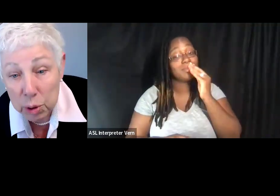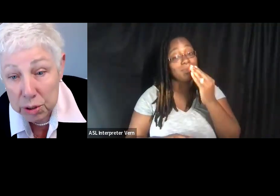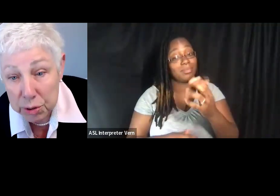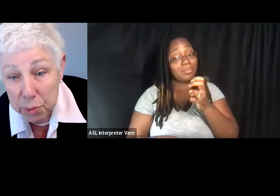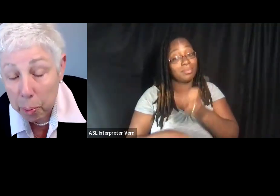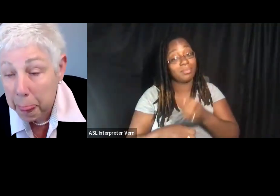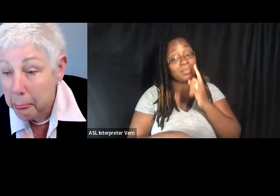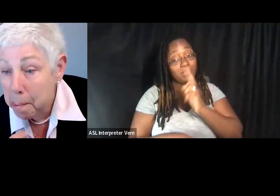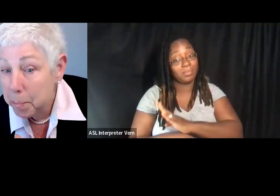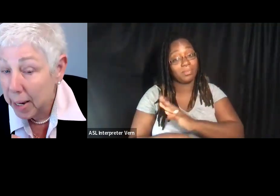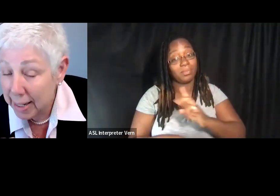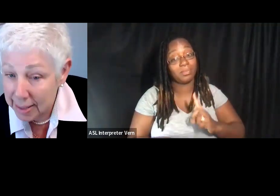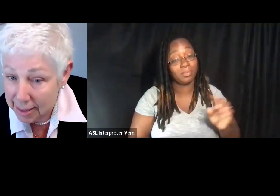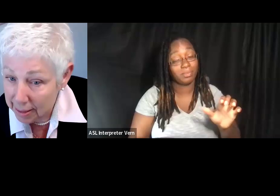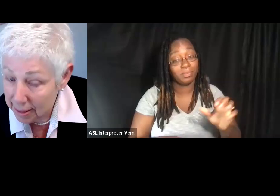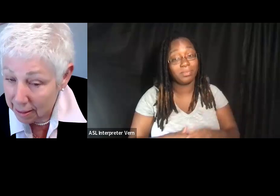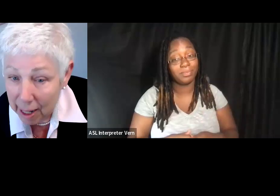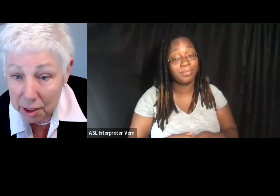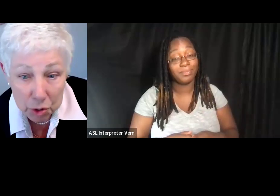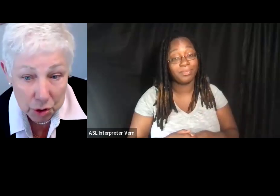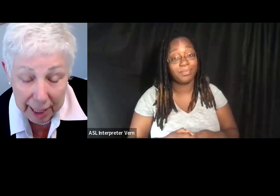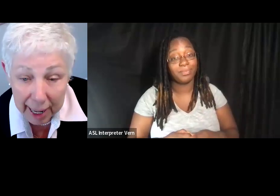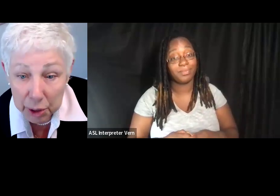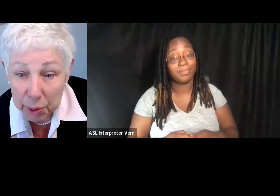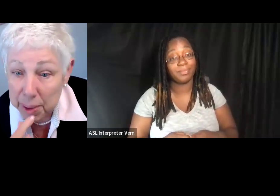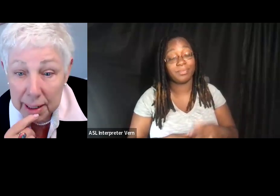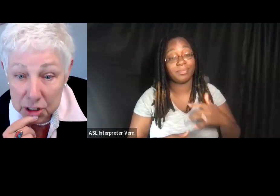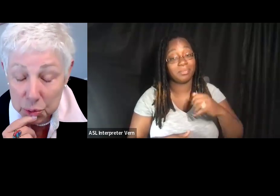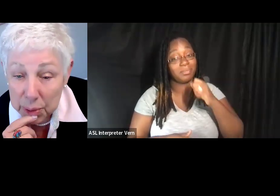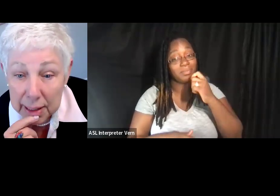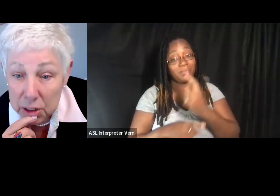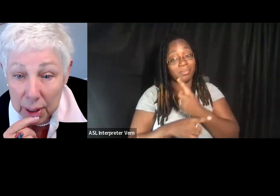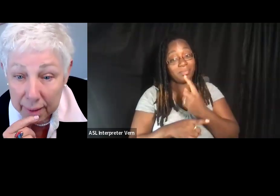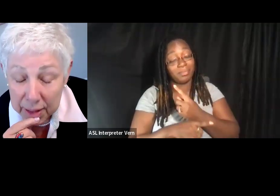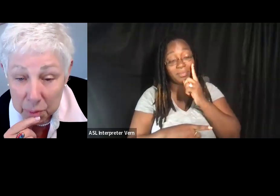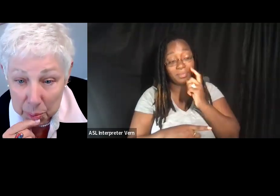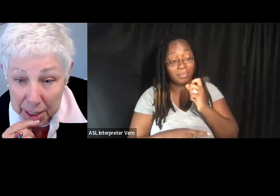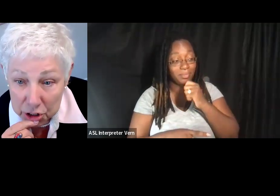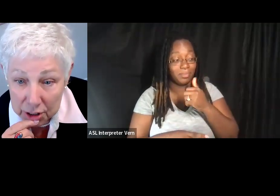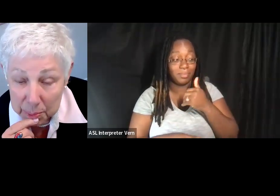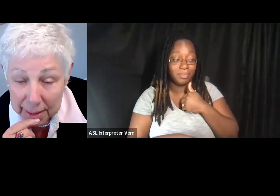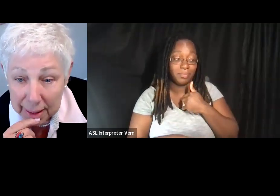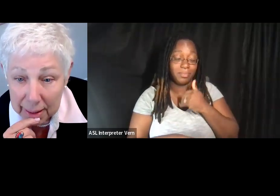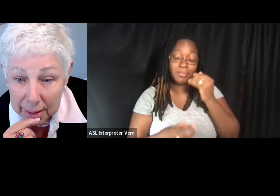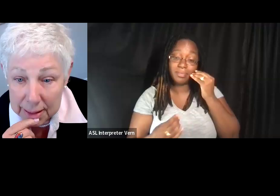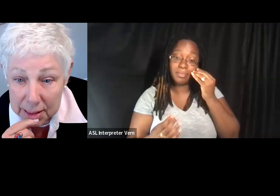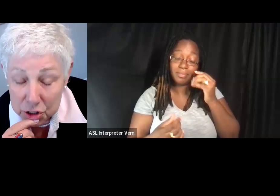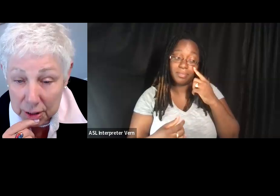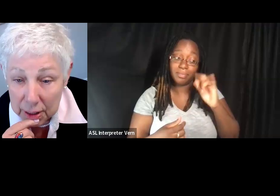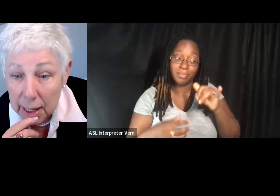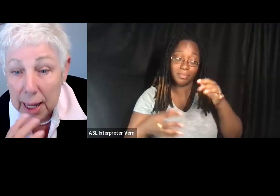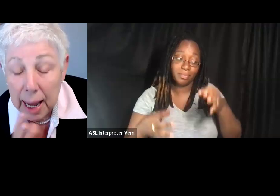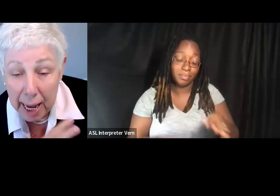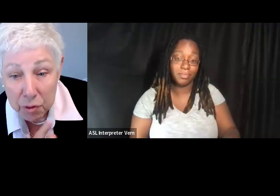for a board to do. And it's not usually accurate because you really don't have the information to make that kind of